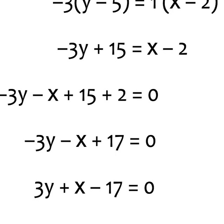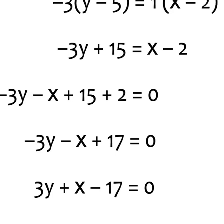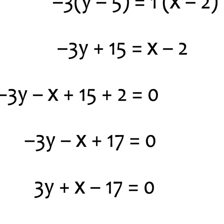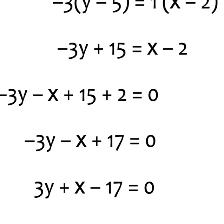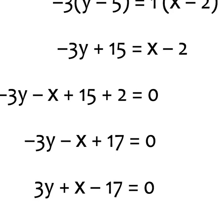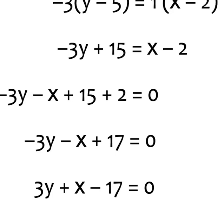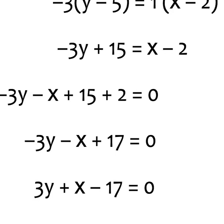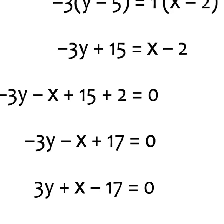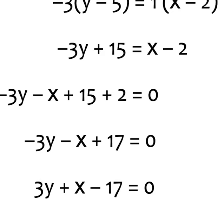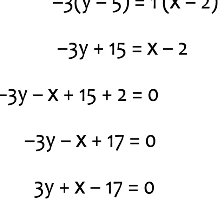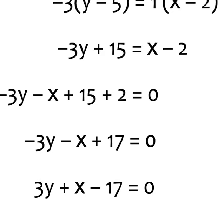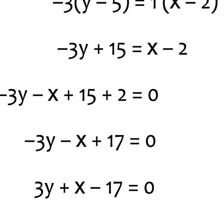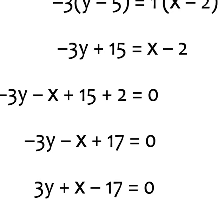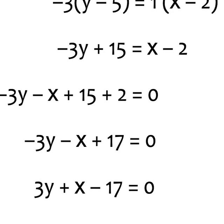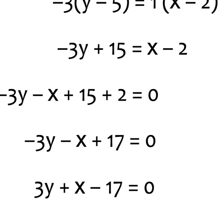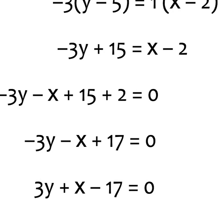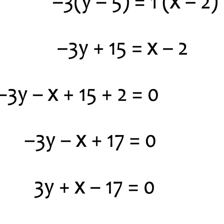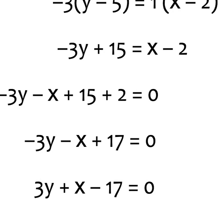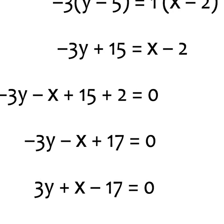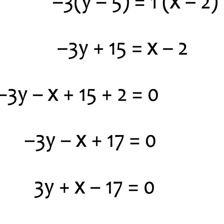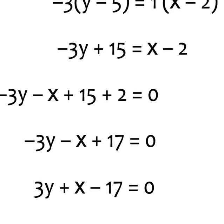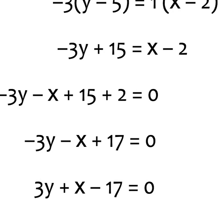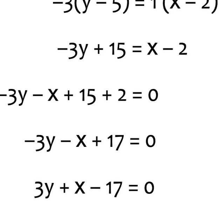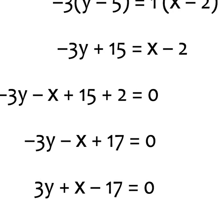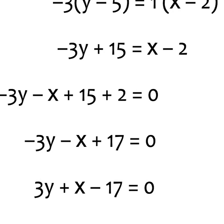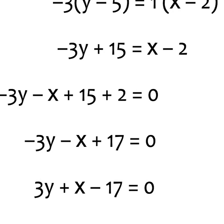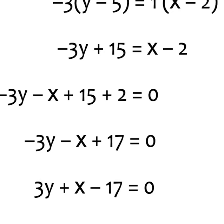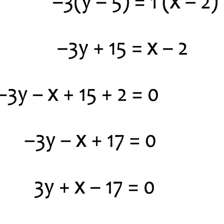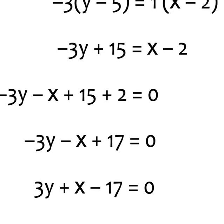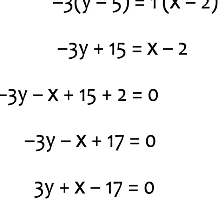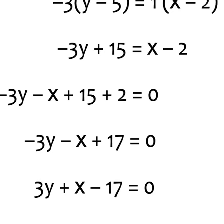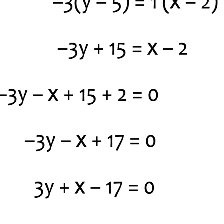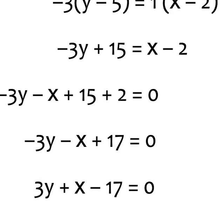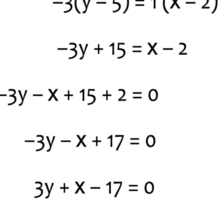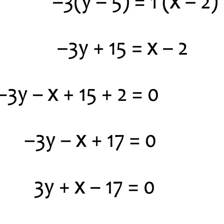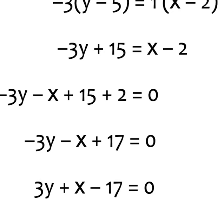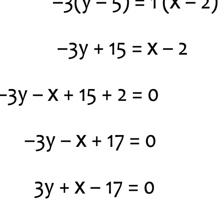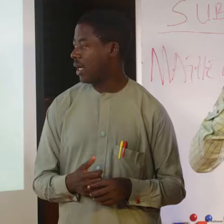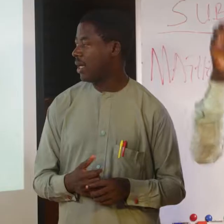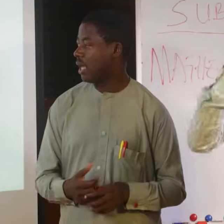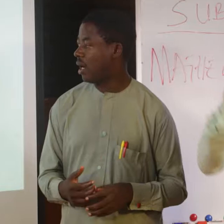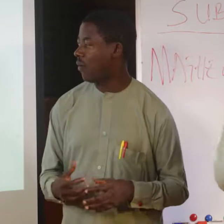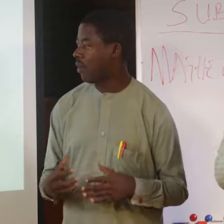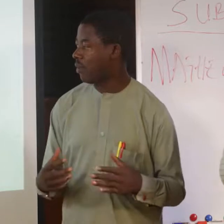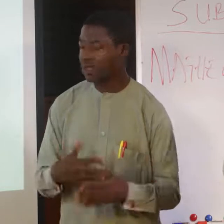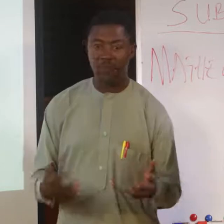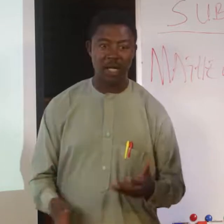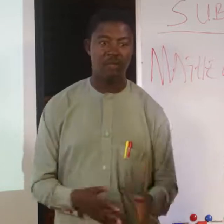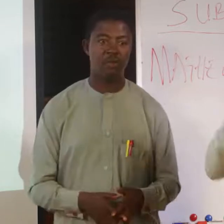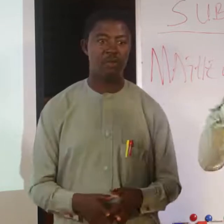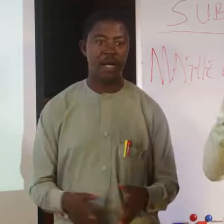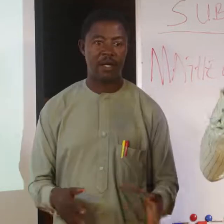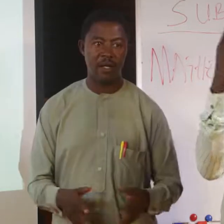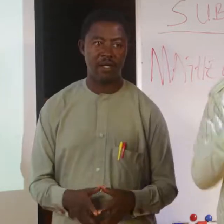Minus 3y minus x plus 17 equals to 0. Now when you